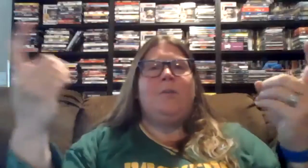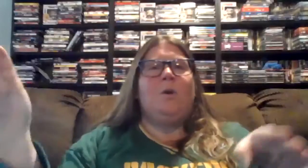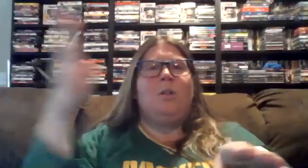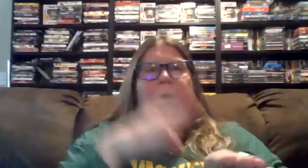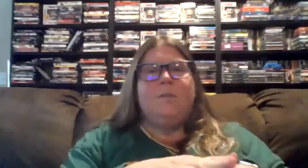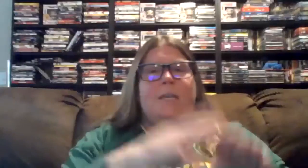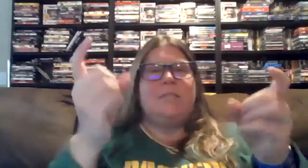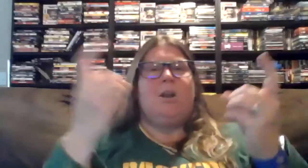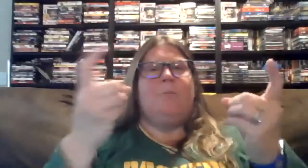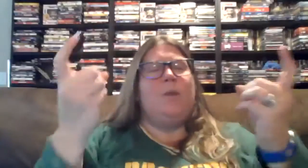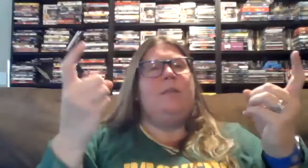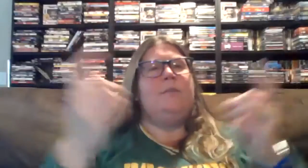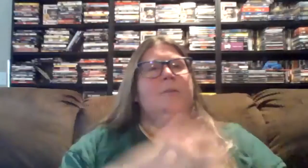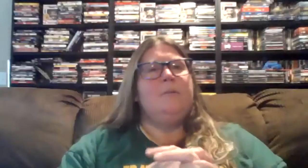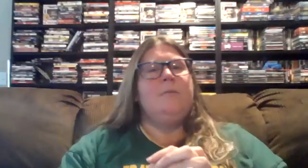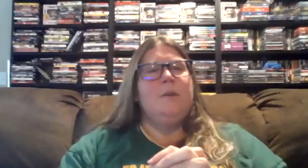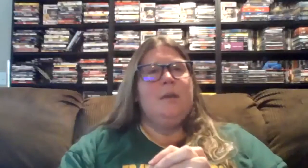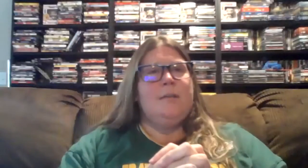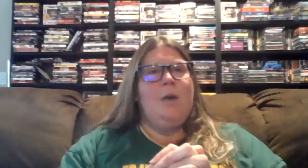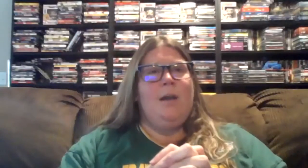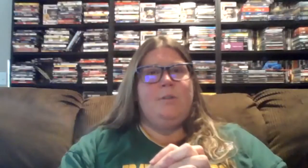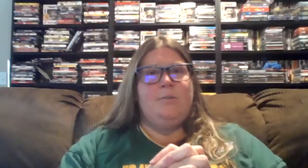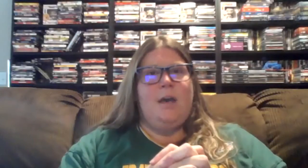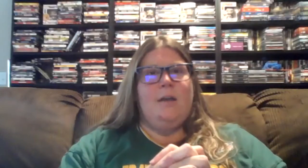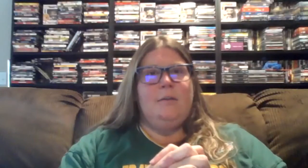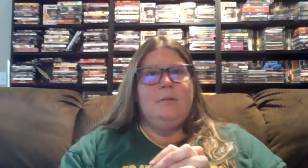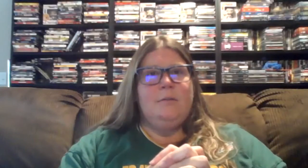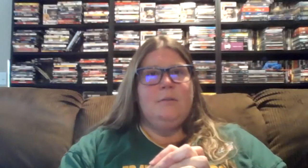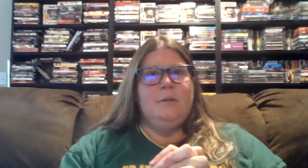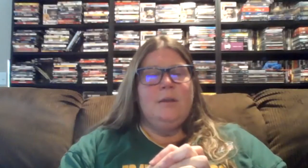or closing ceremonies is how I would do that.